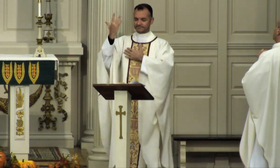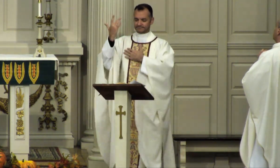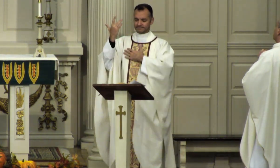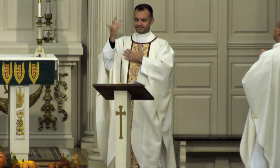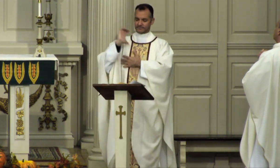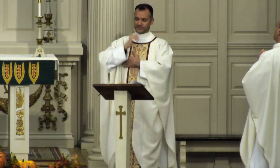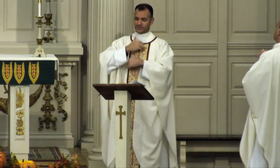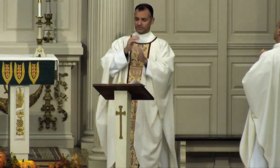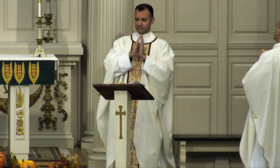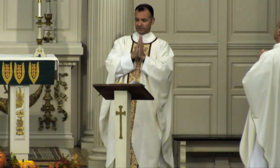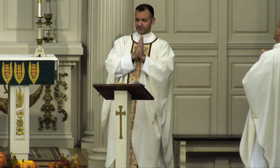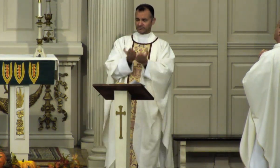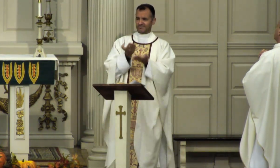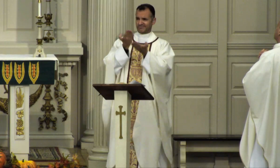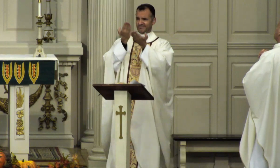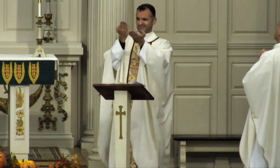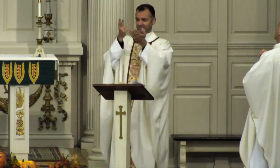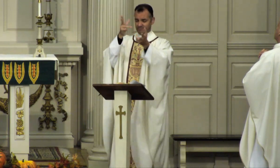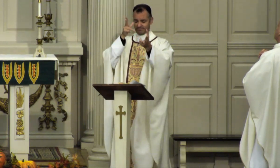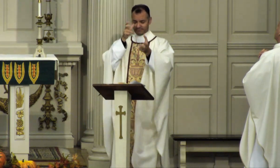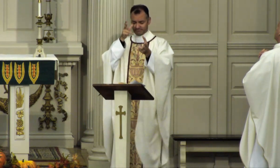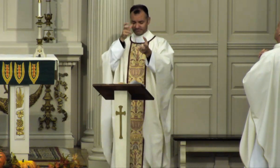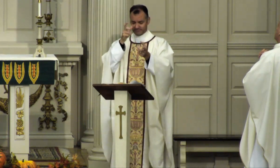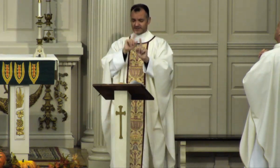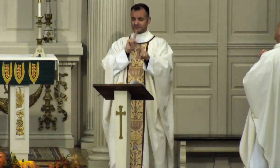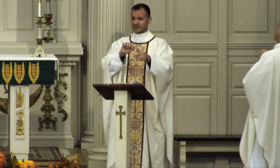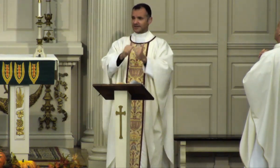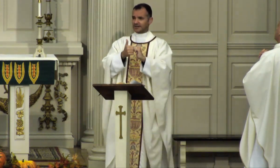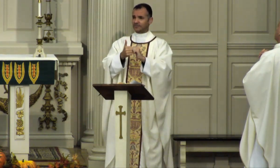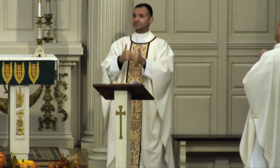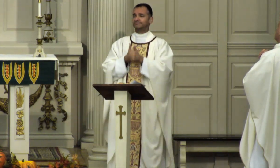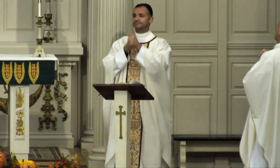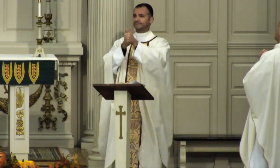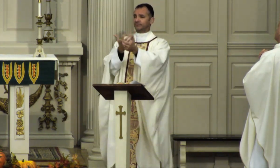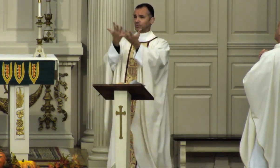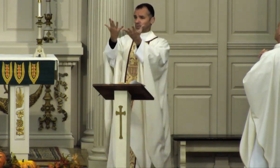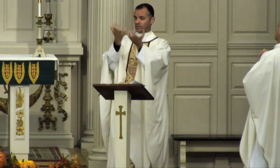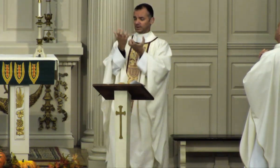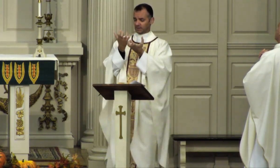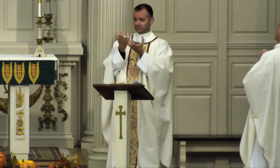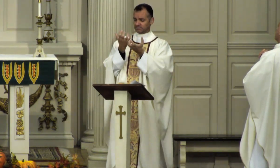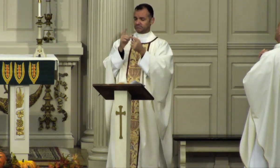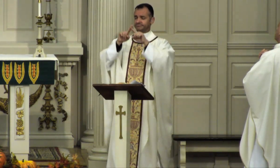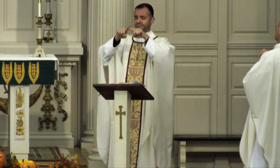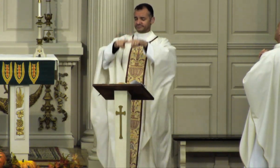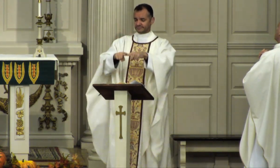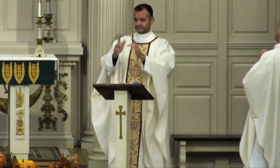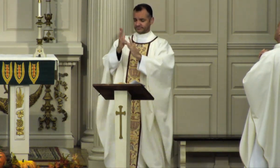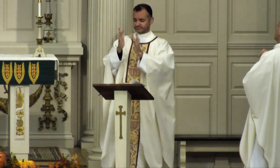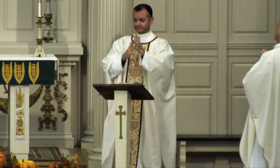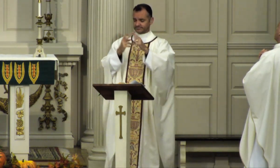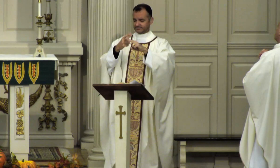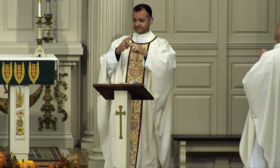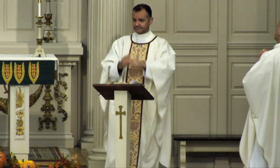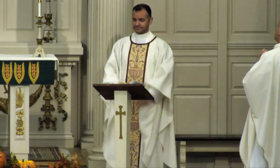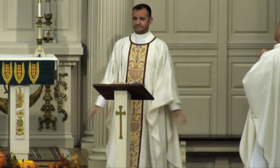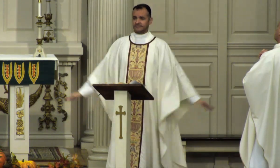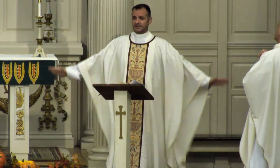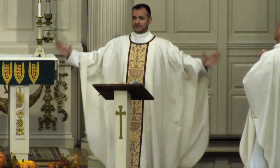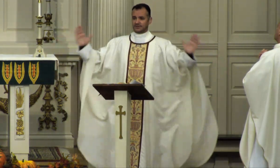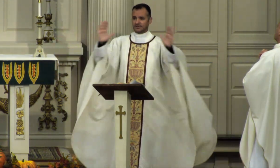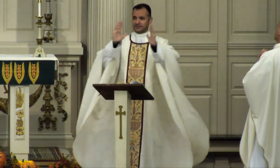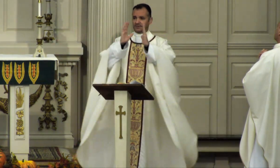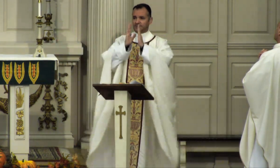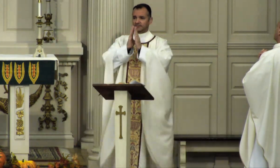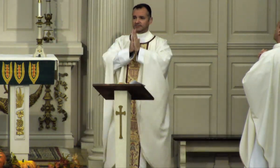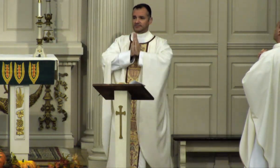Father, we thank you for hearing all the prayers that we offer you. We know that you answer them as we seek to do your will. We ask these things